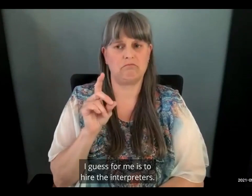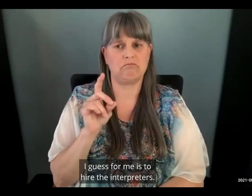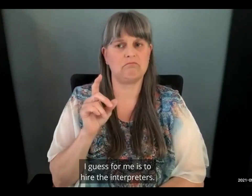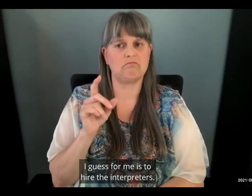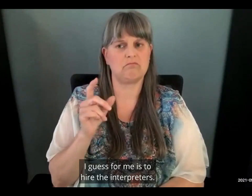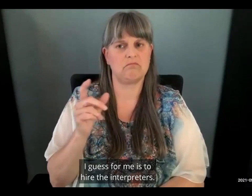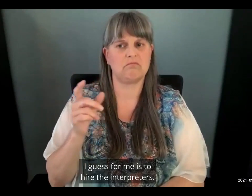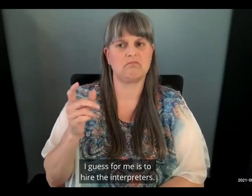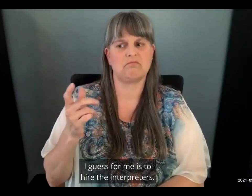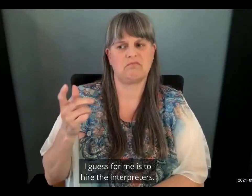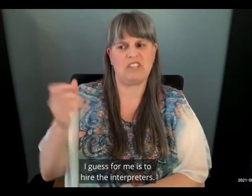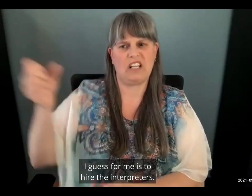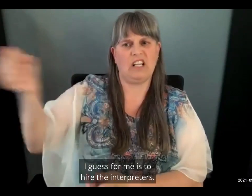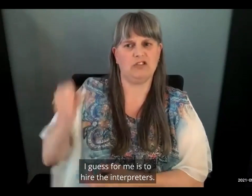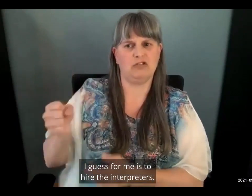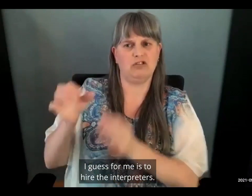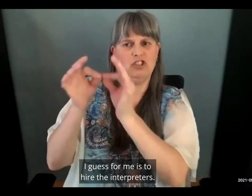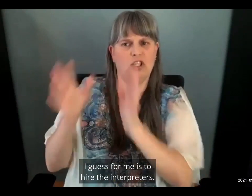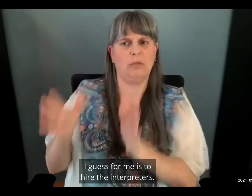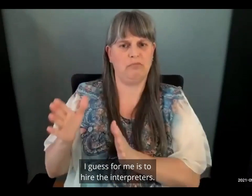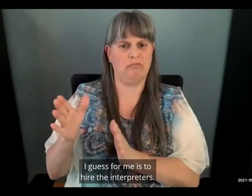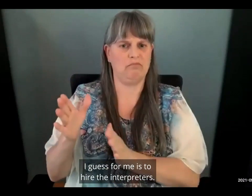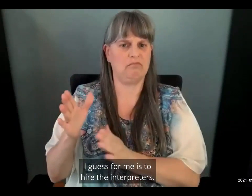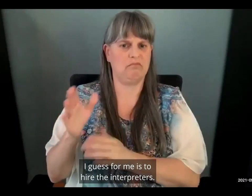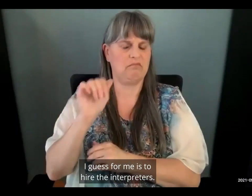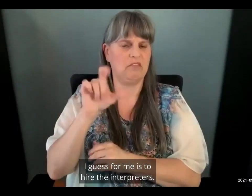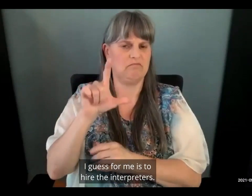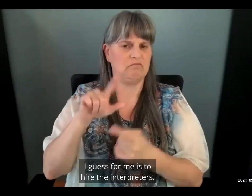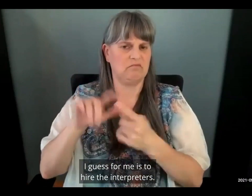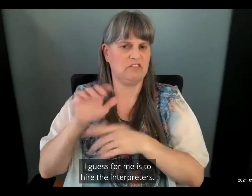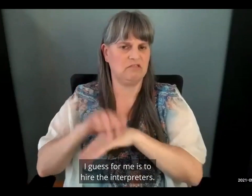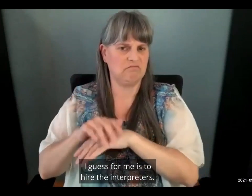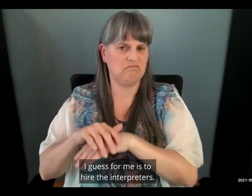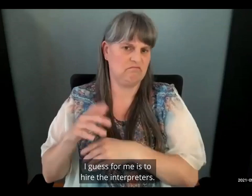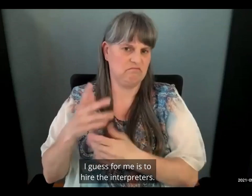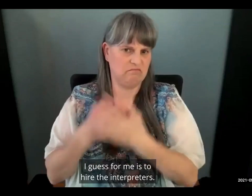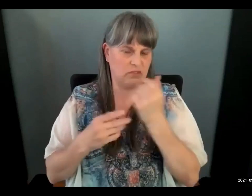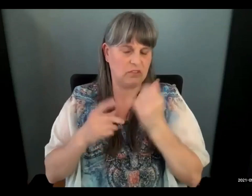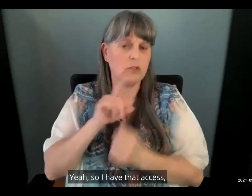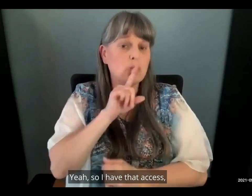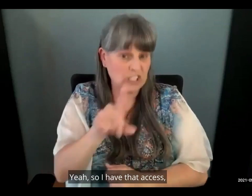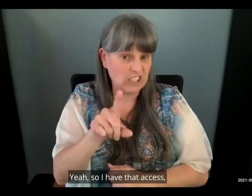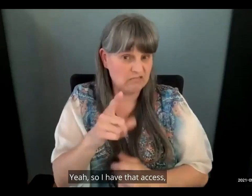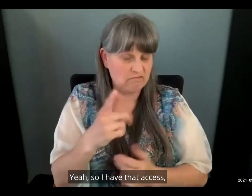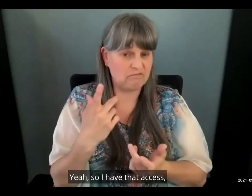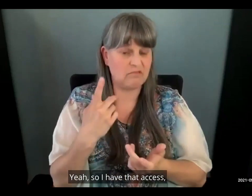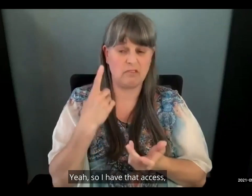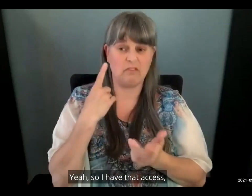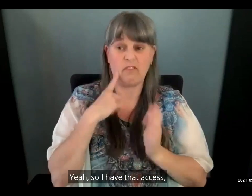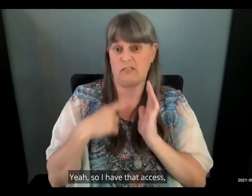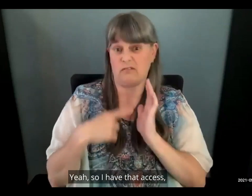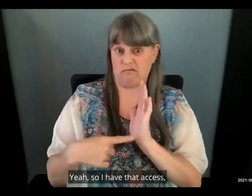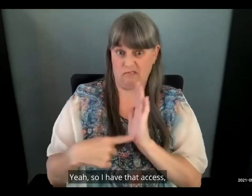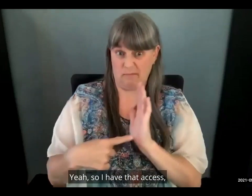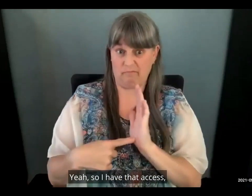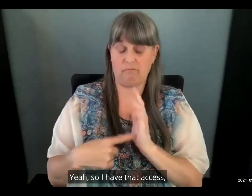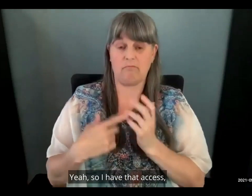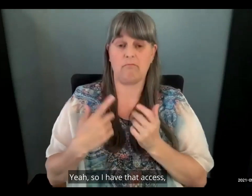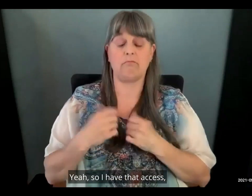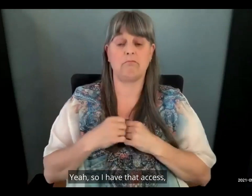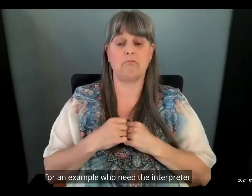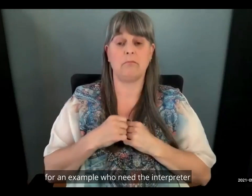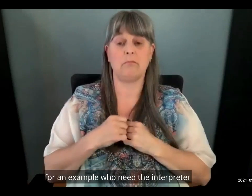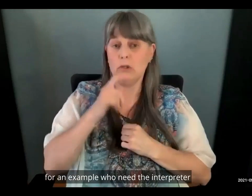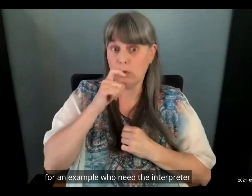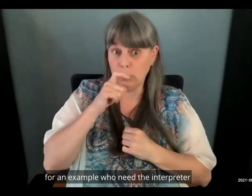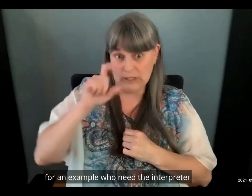I guess, you know, for me, is to hire the interpreters. Yeah, so I have that access.